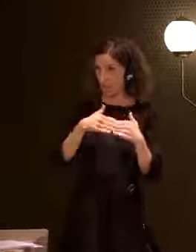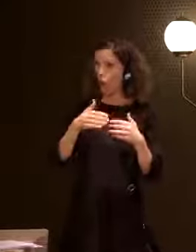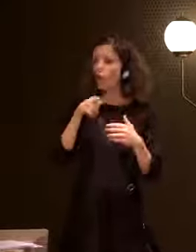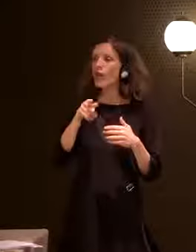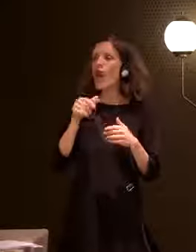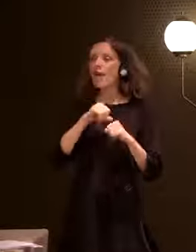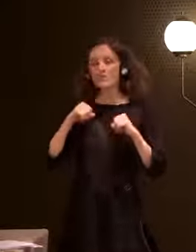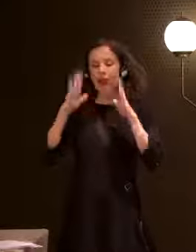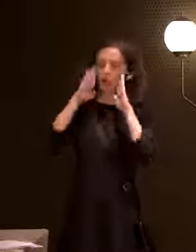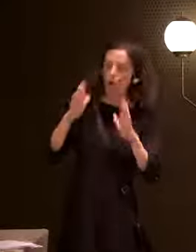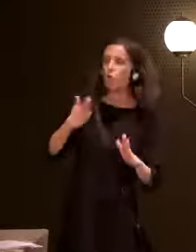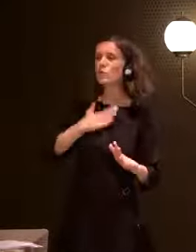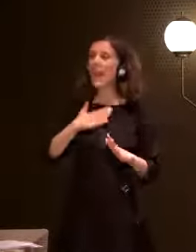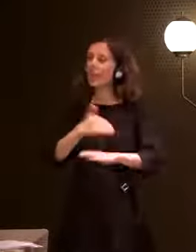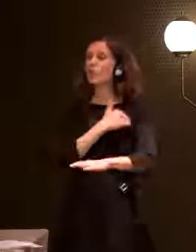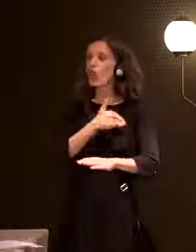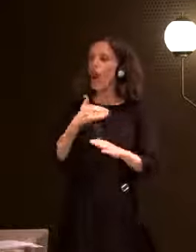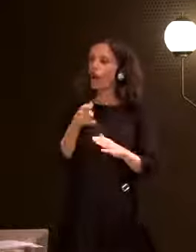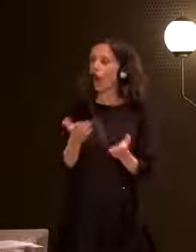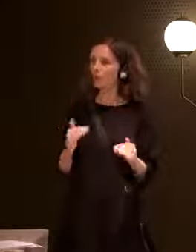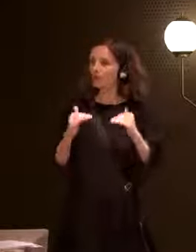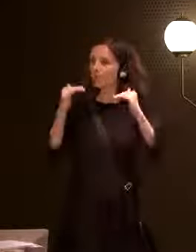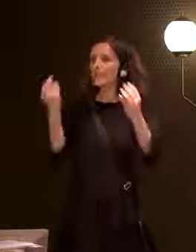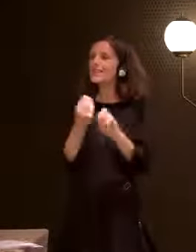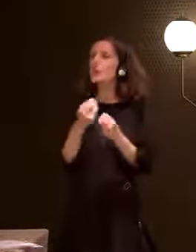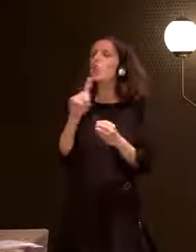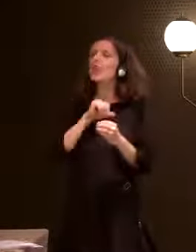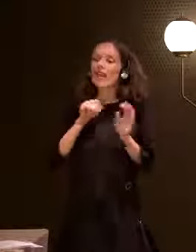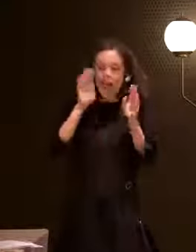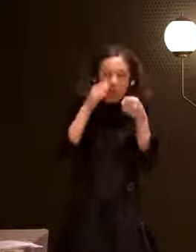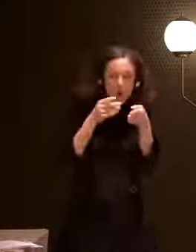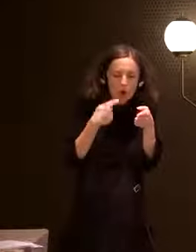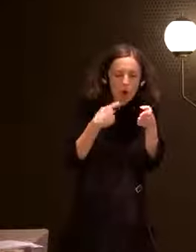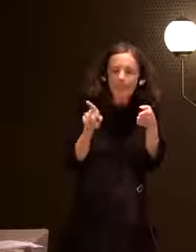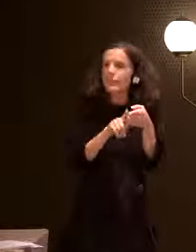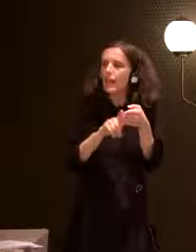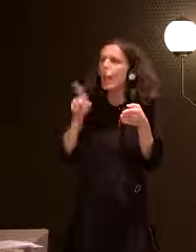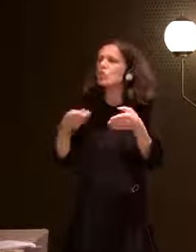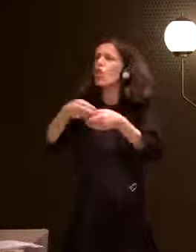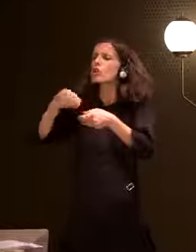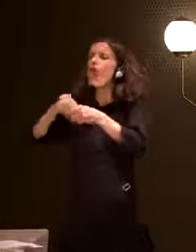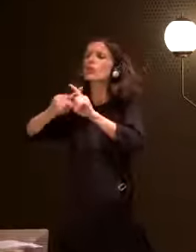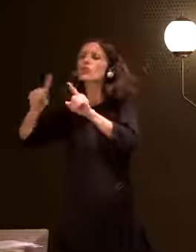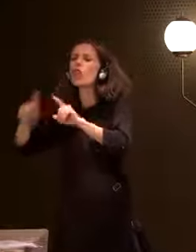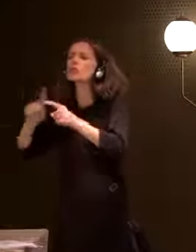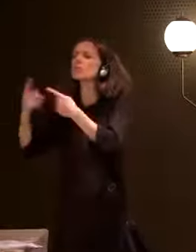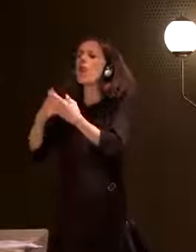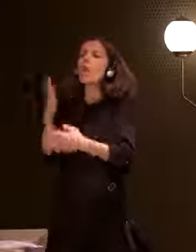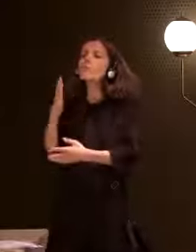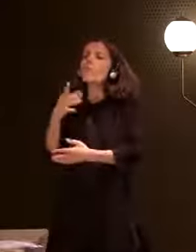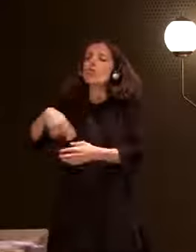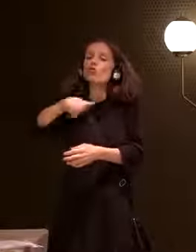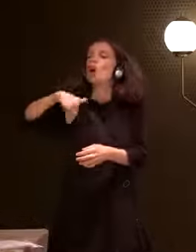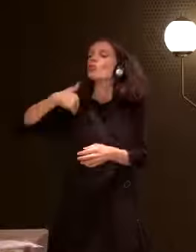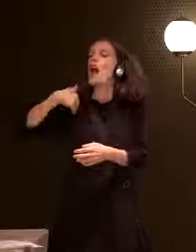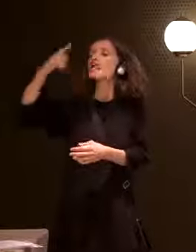but also on content. Your students might have prior knowledge of the subject that you're teaching and